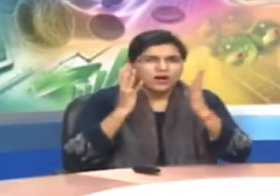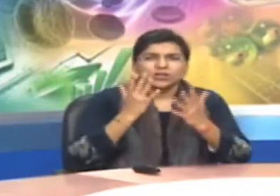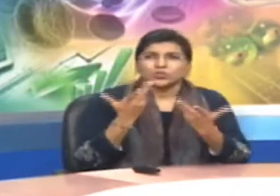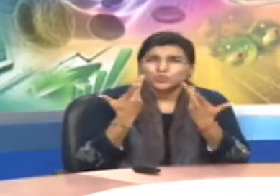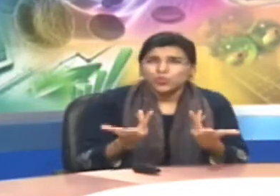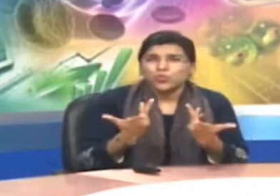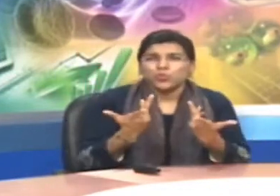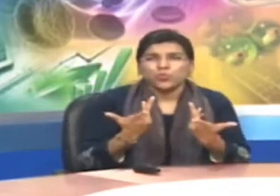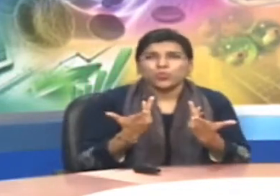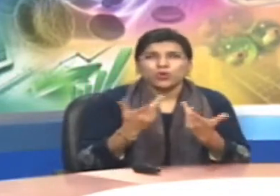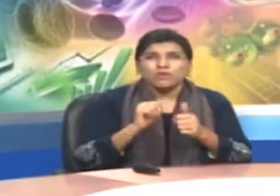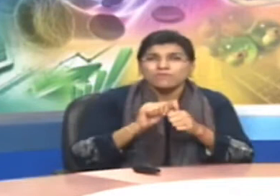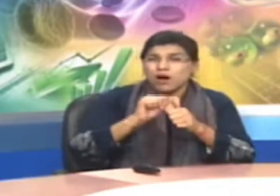was appalled.